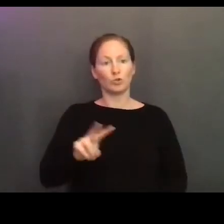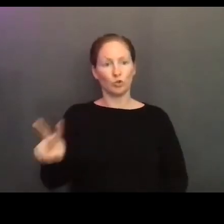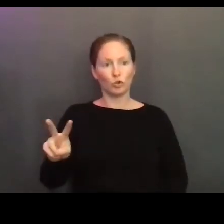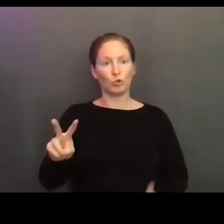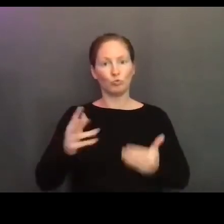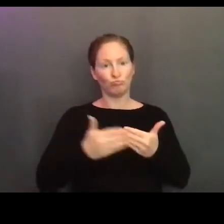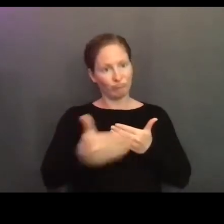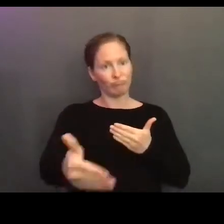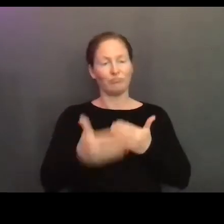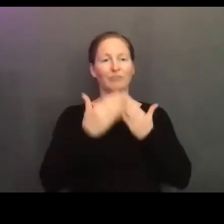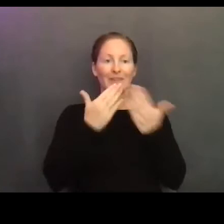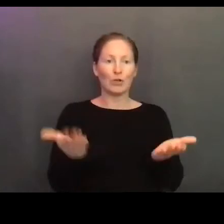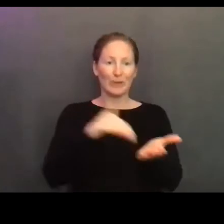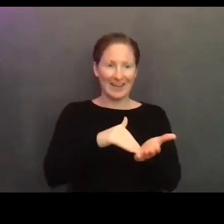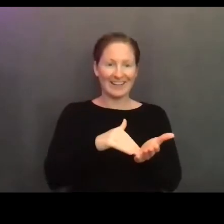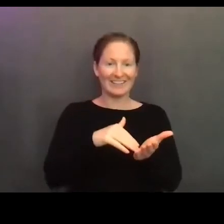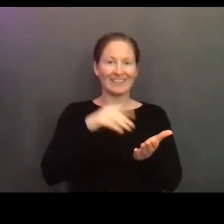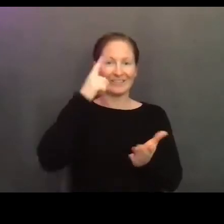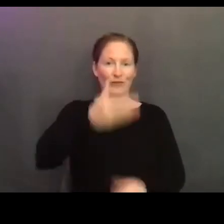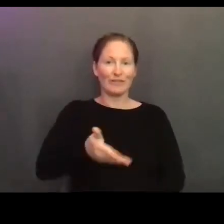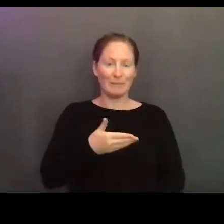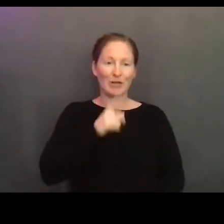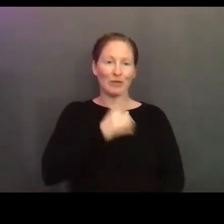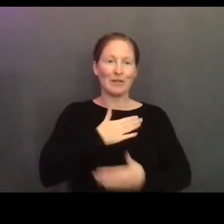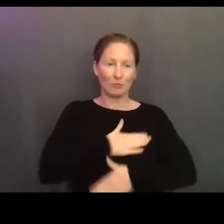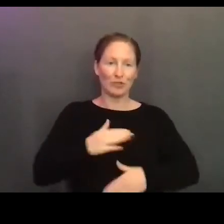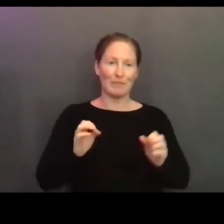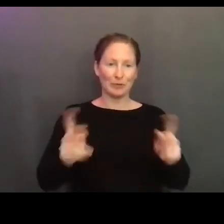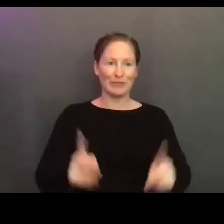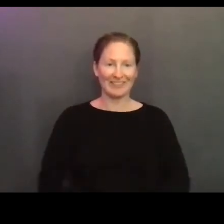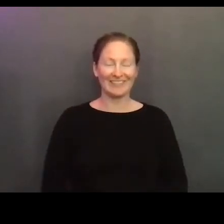going forward. So thank you again, though, for having me, and I really appreciate the opportunity.